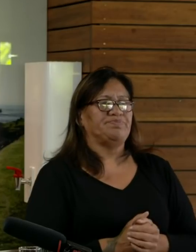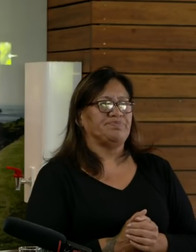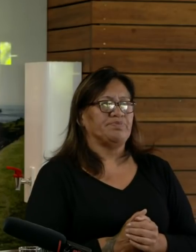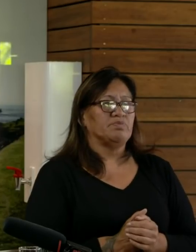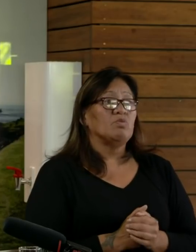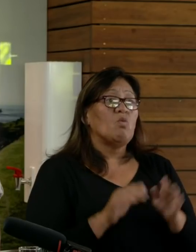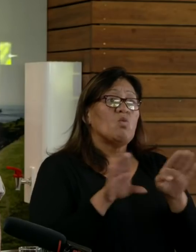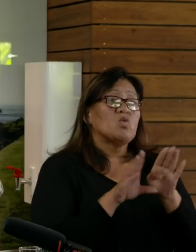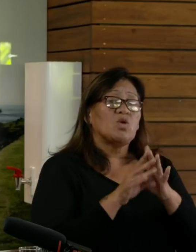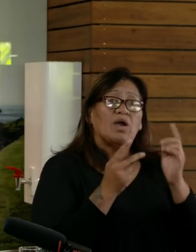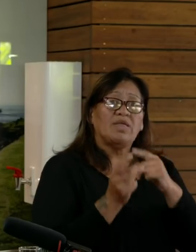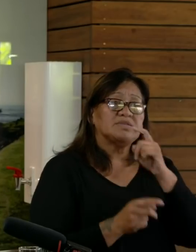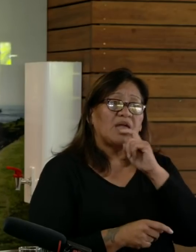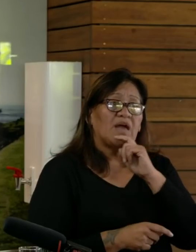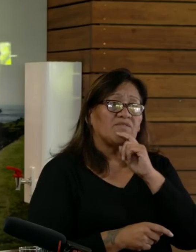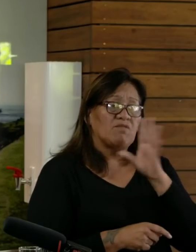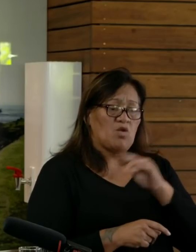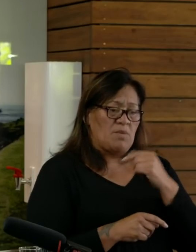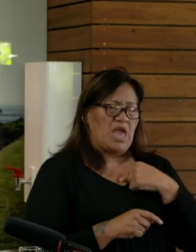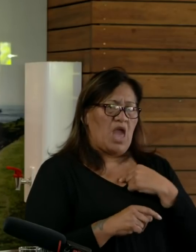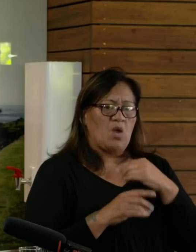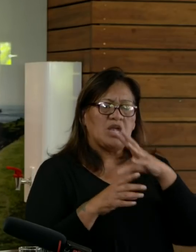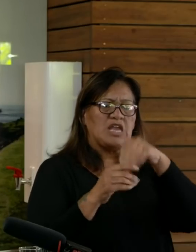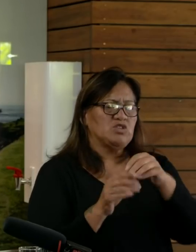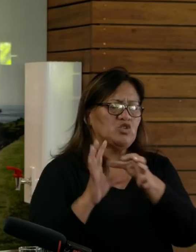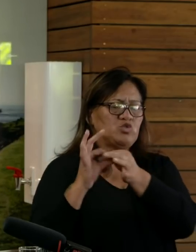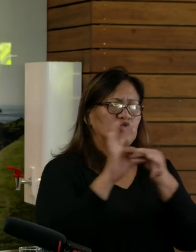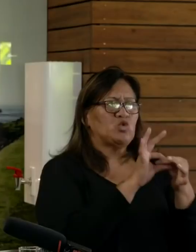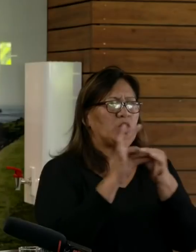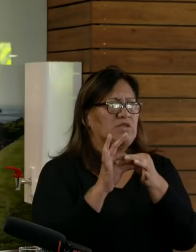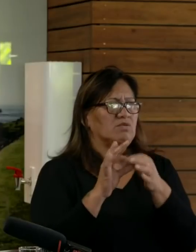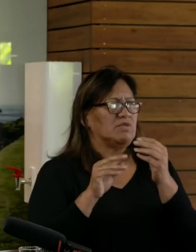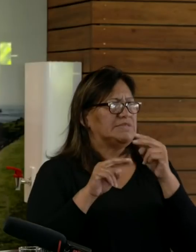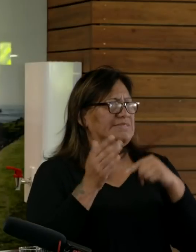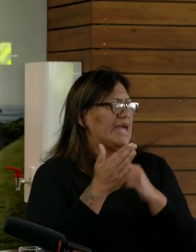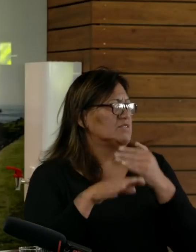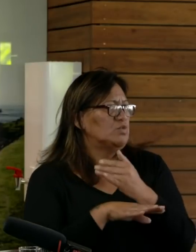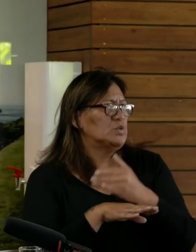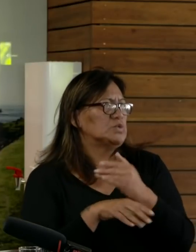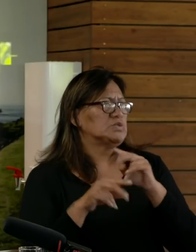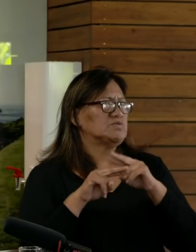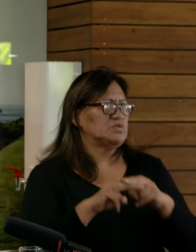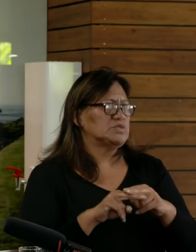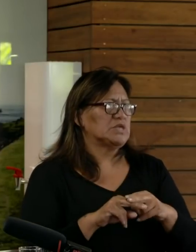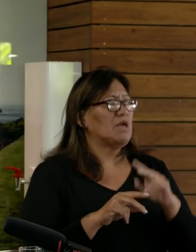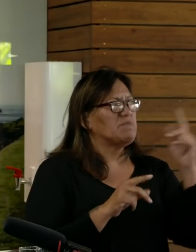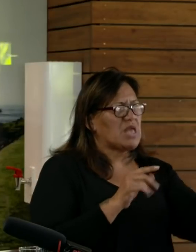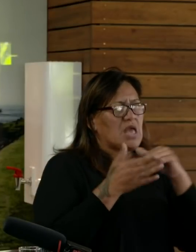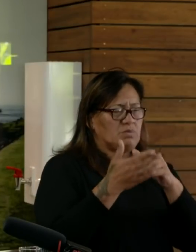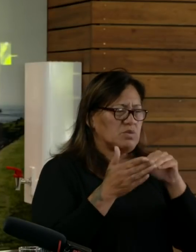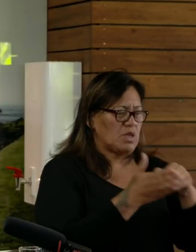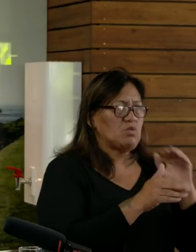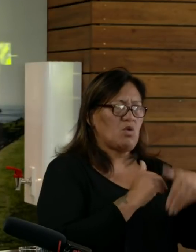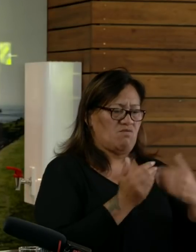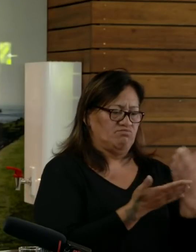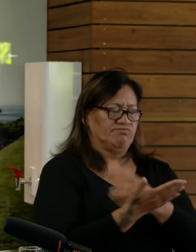We've also had personnel from our deployable Joint Interagency Task Force who have performed command and control functions in support of these